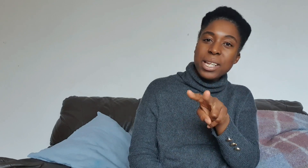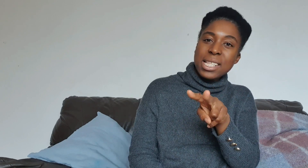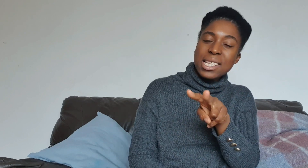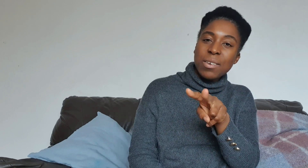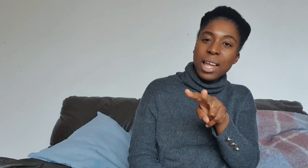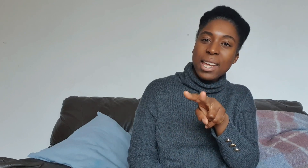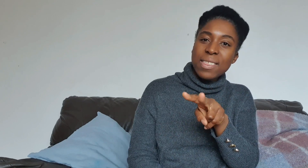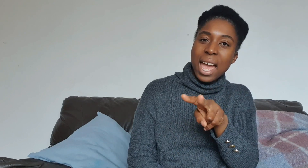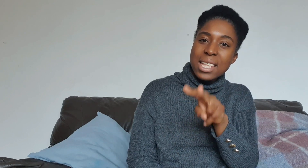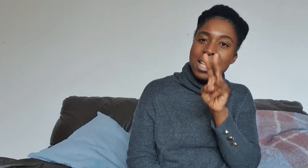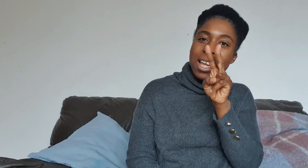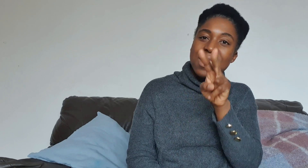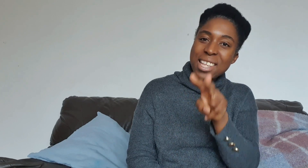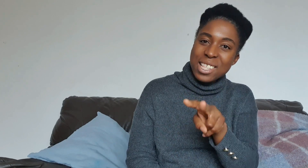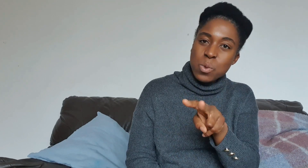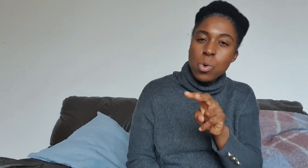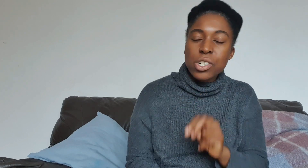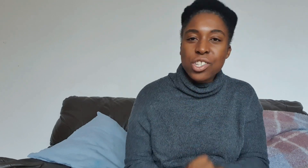still like this is watching.